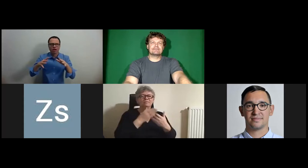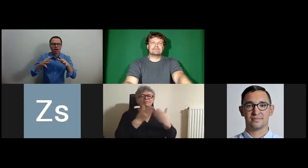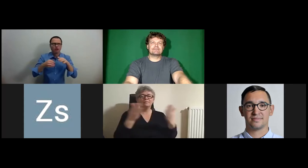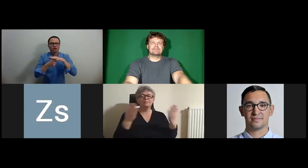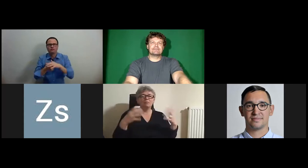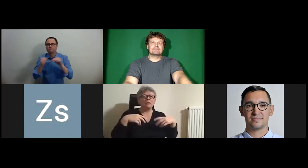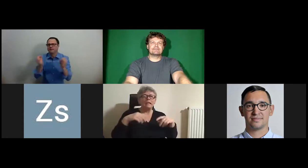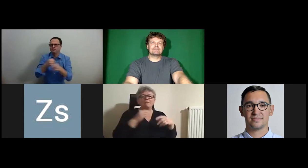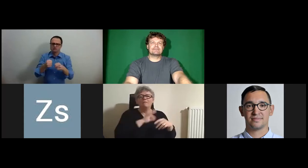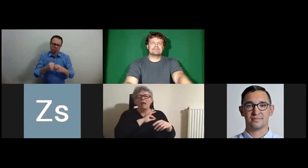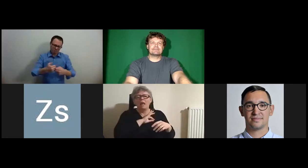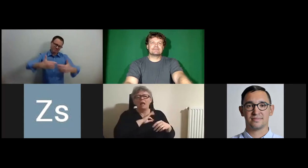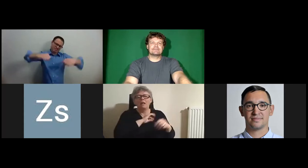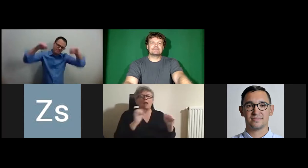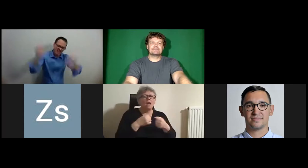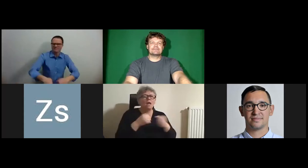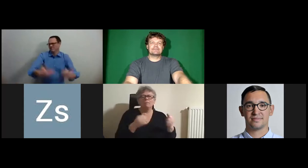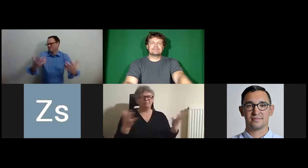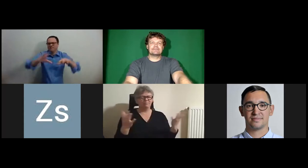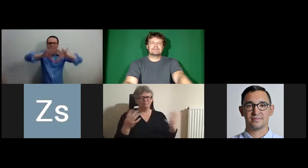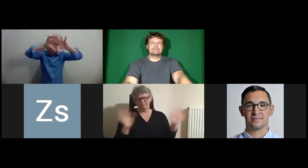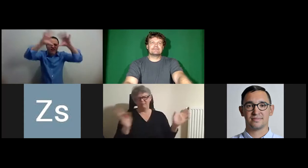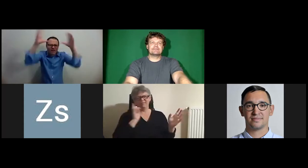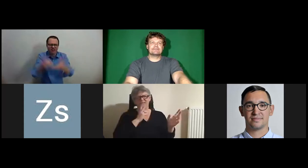the world. And as you know,